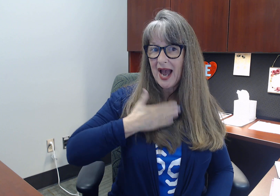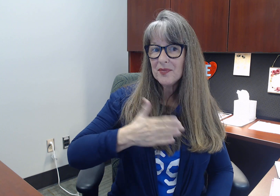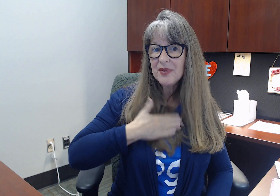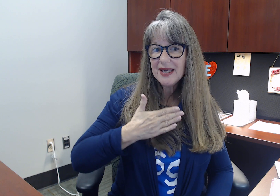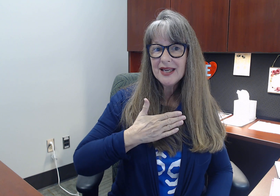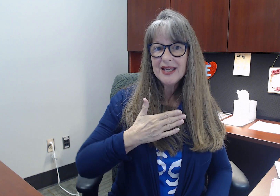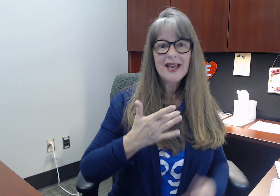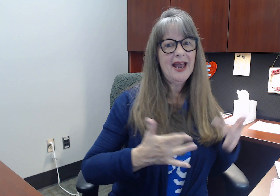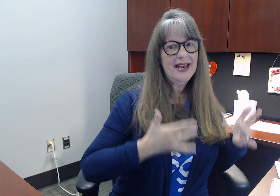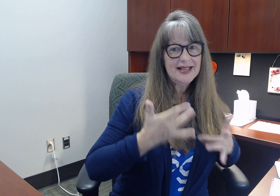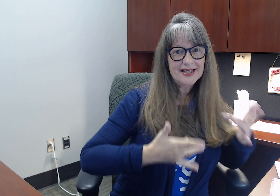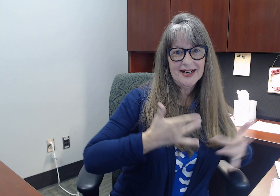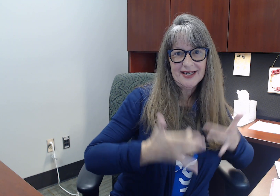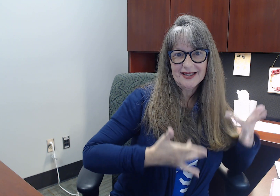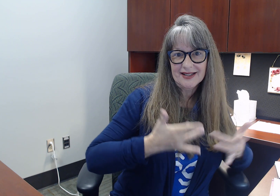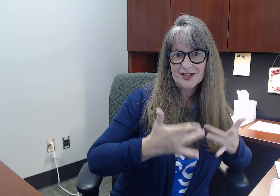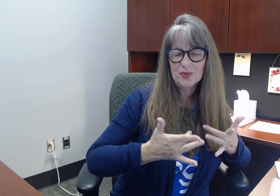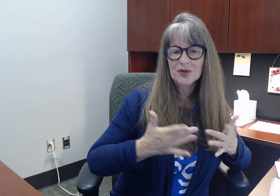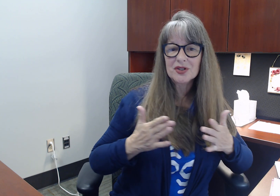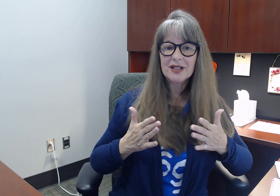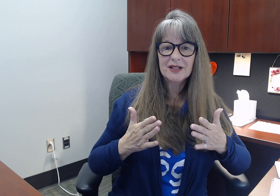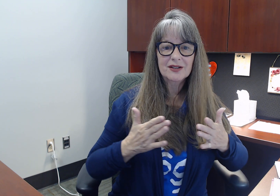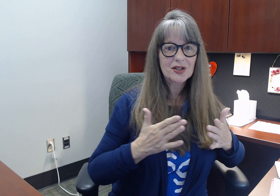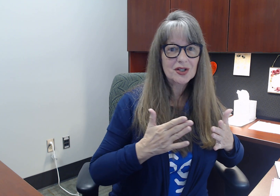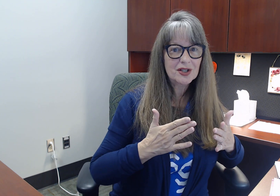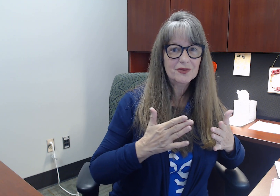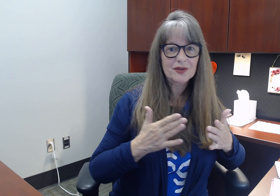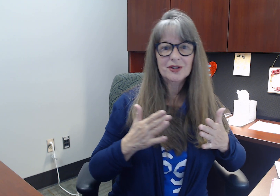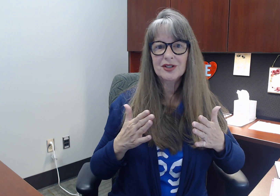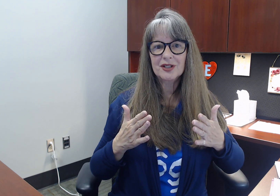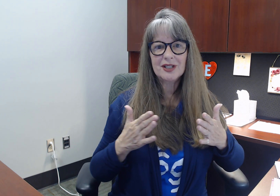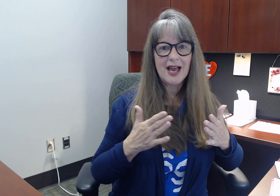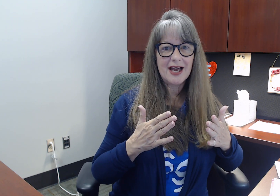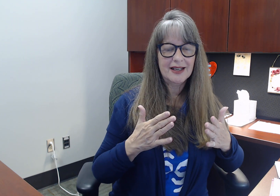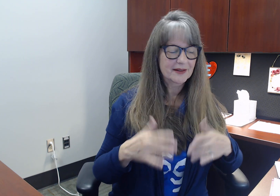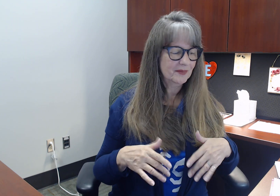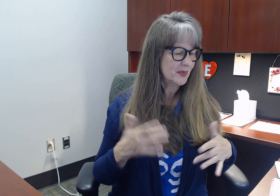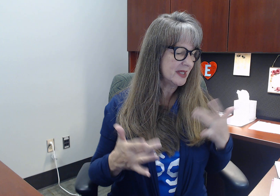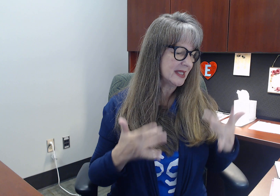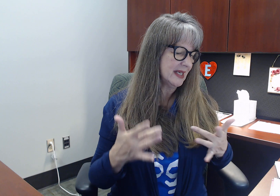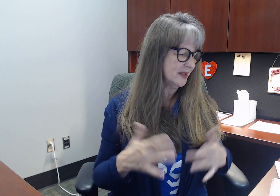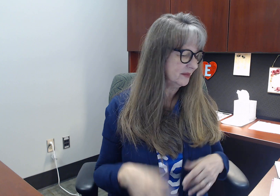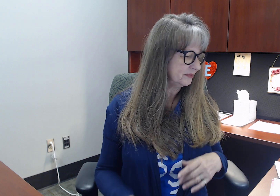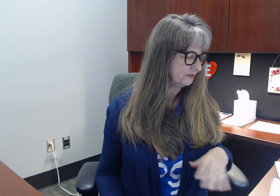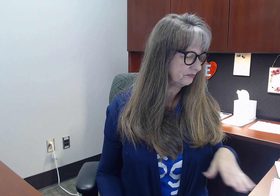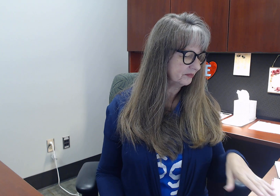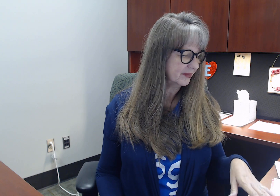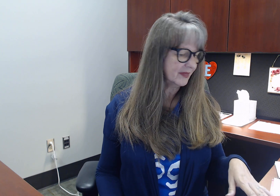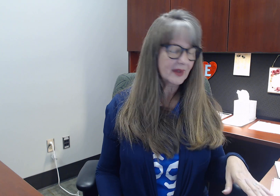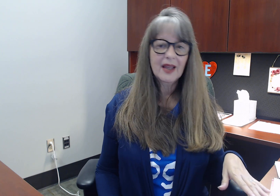happy and excited. So we're just going to shift just a tad. Just excited.